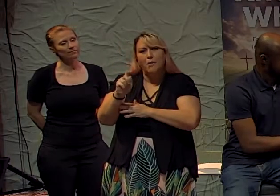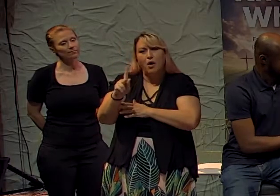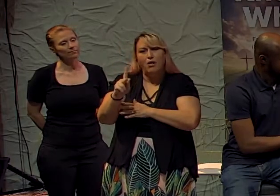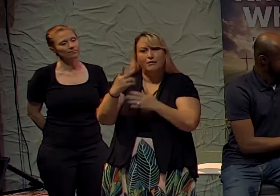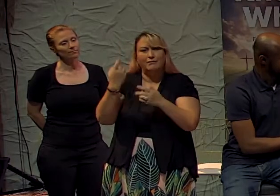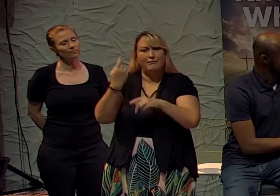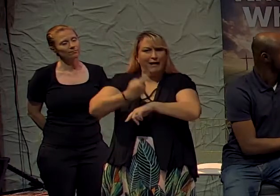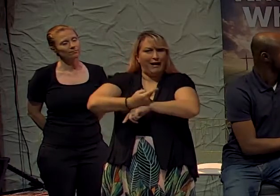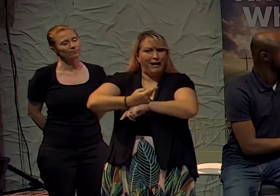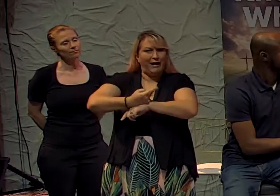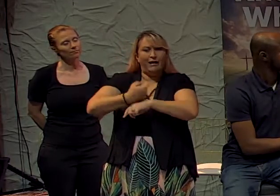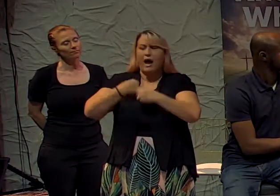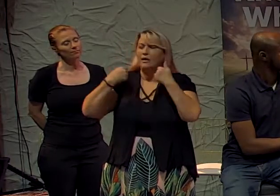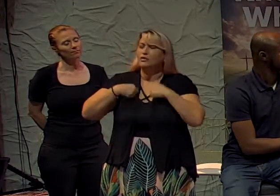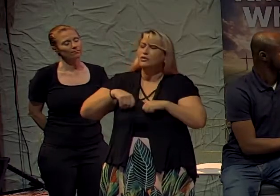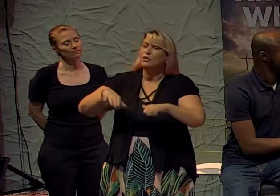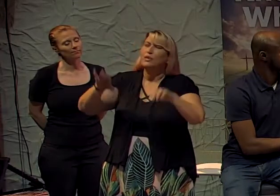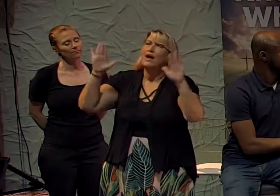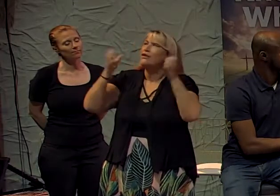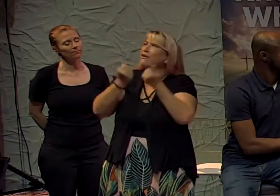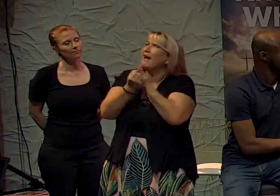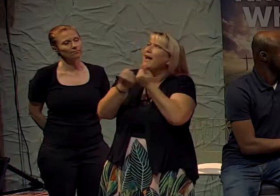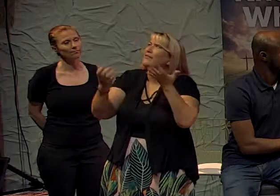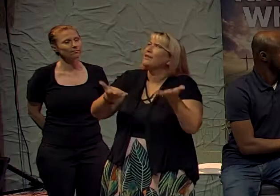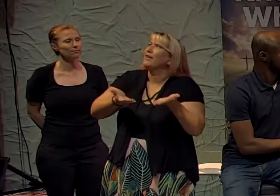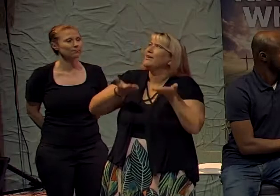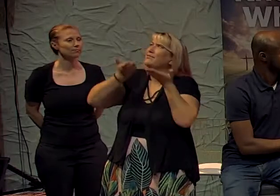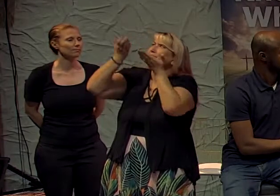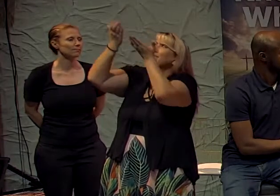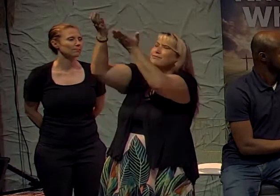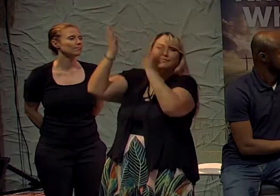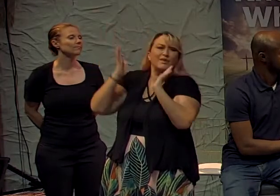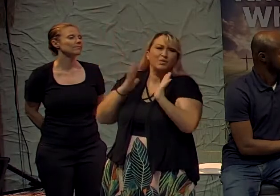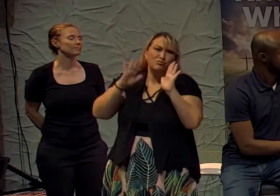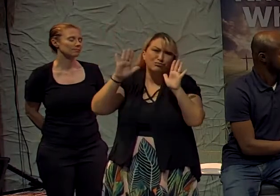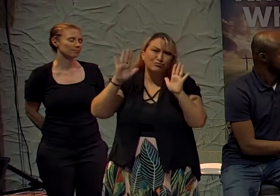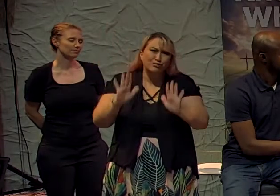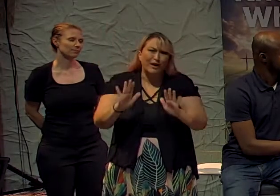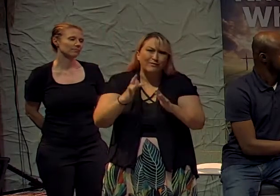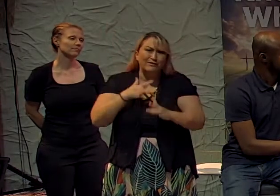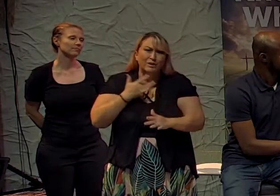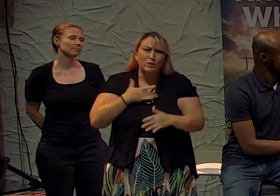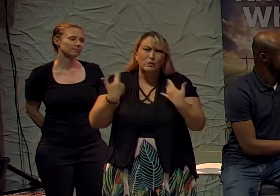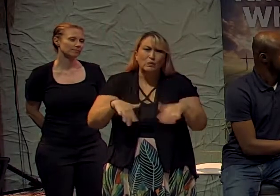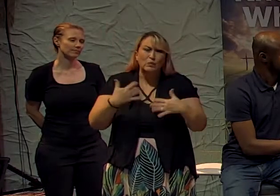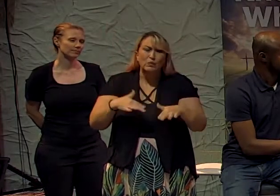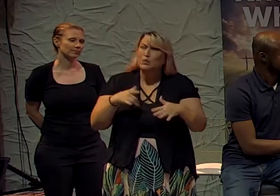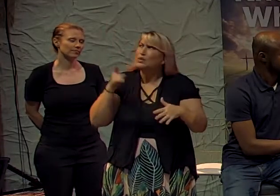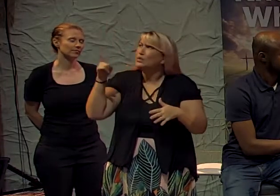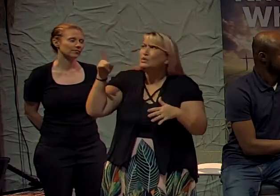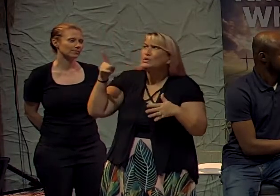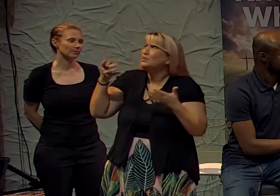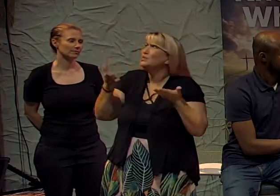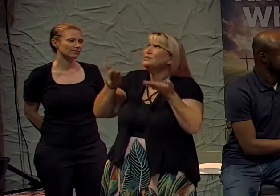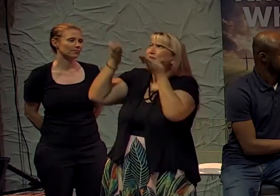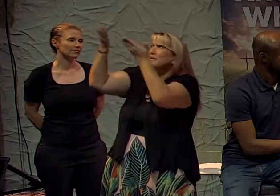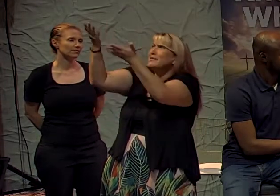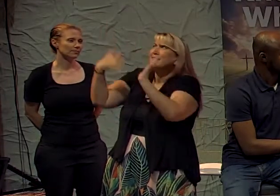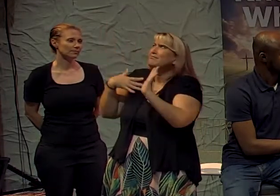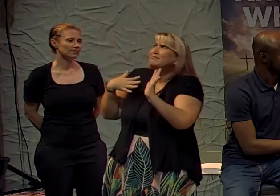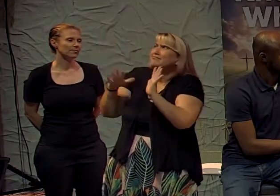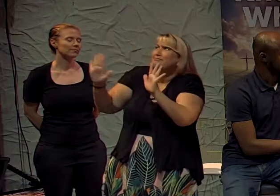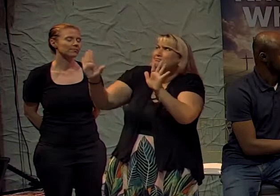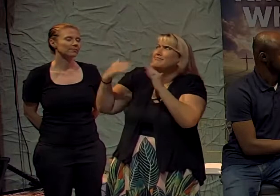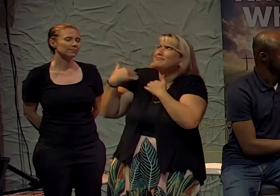surrender everything to you, God. It was such a great feeling. It was like, you take it. I don't know why I'm trying to do this. This is crazy.